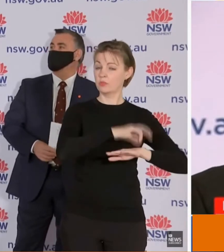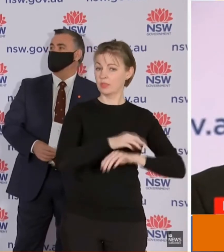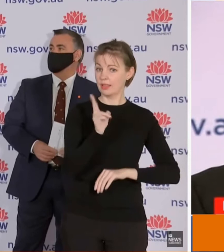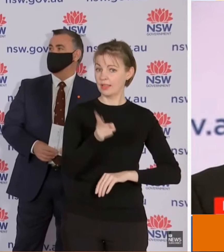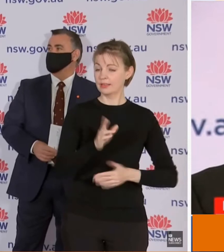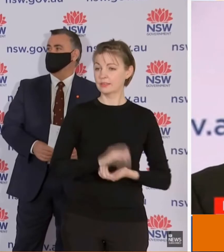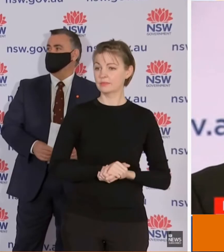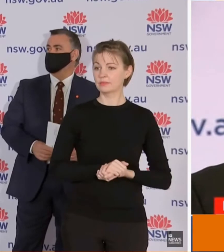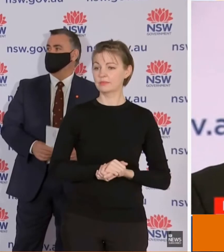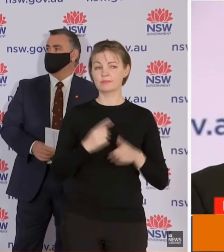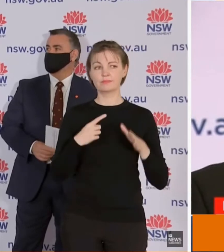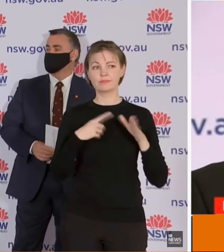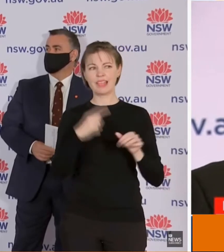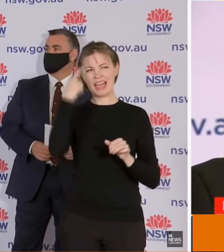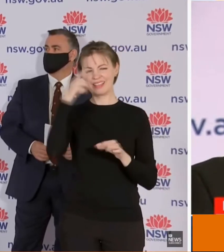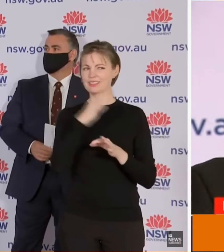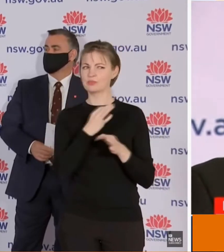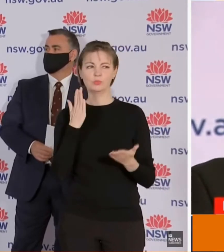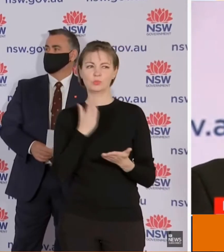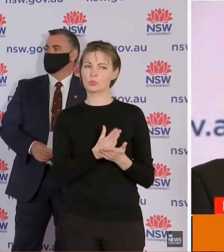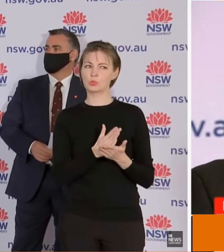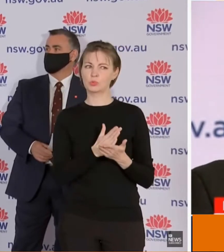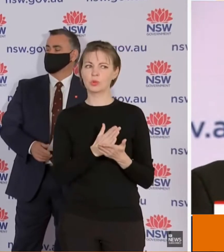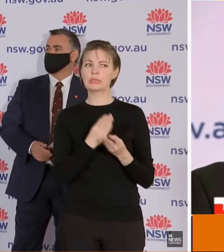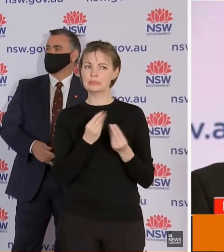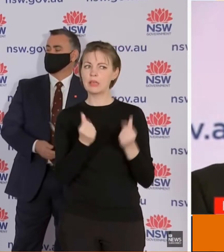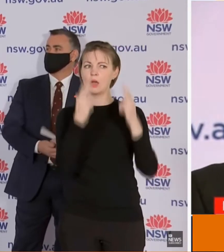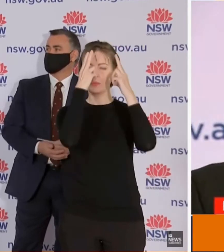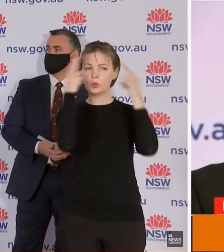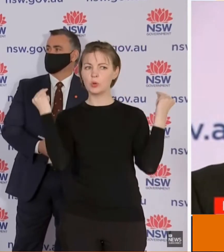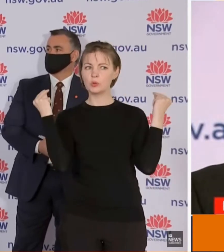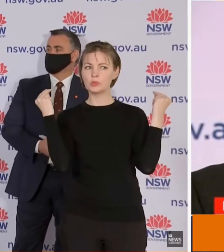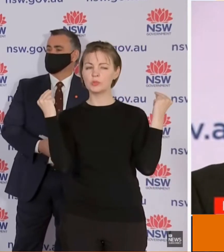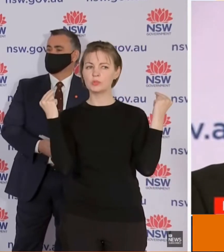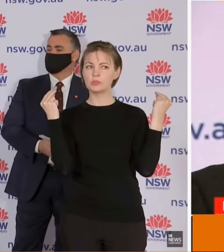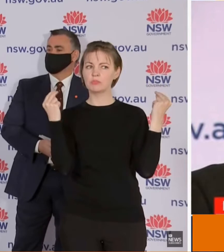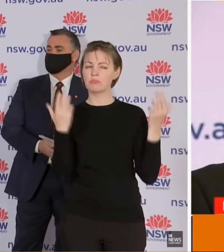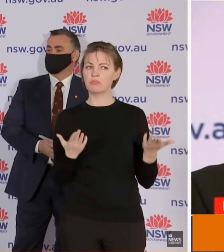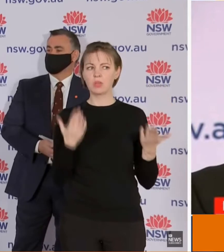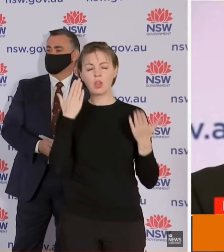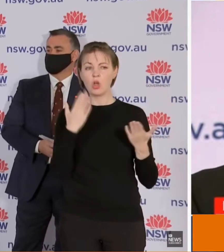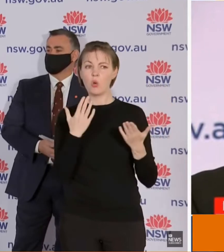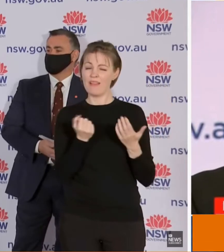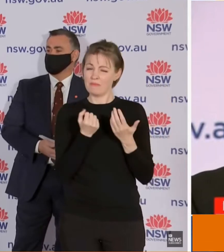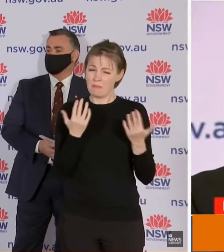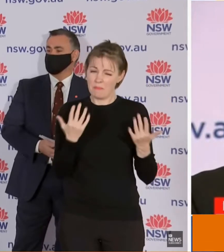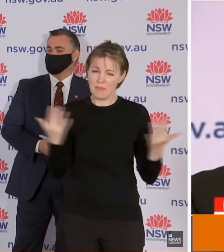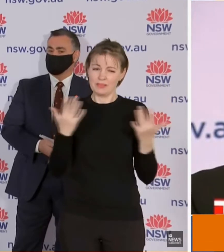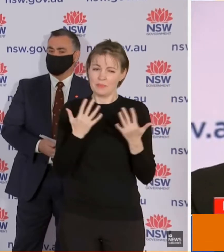are nurses who have had to be taken off the front line. I think I've said before that we have the biggest health staff in the